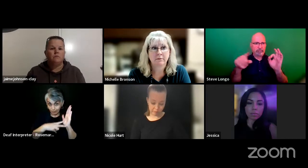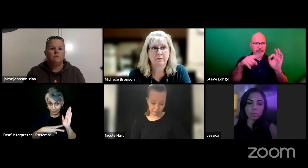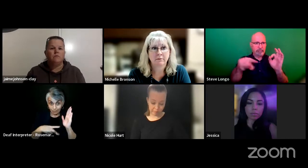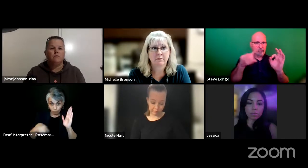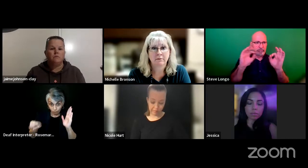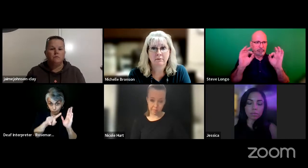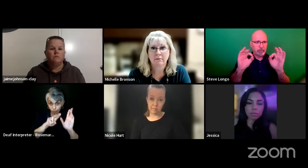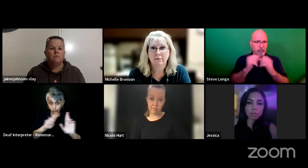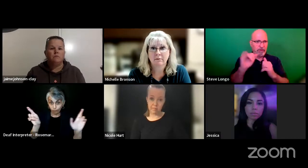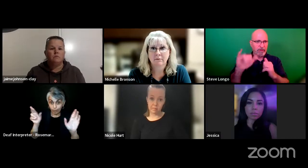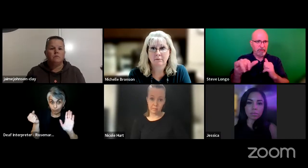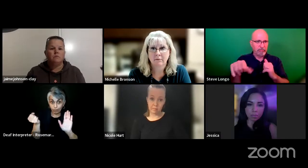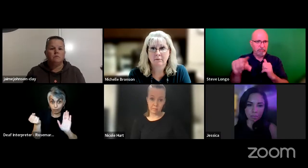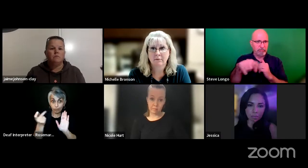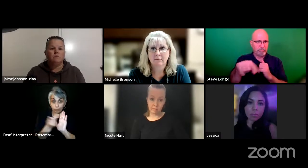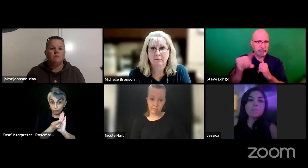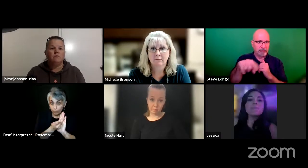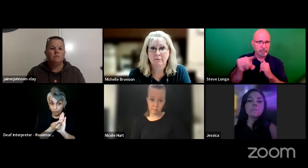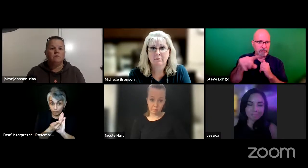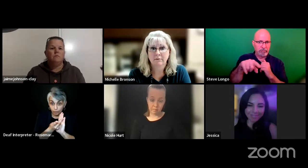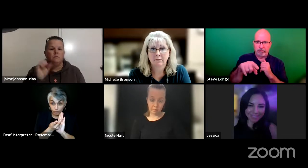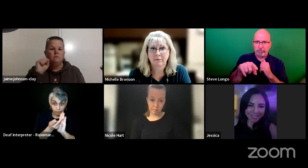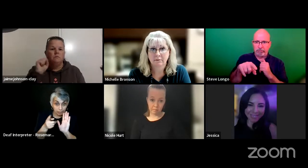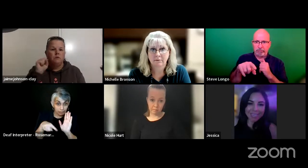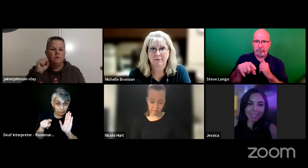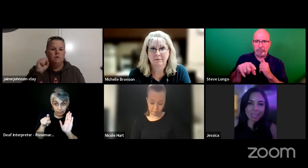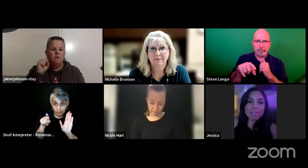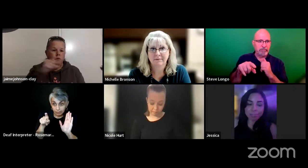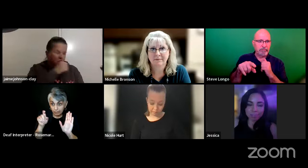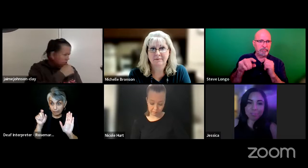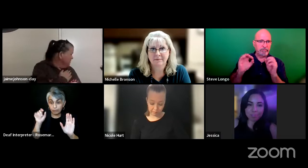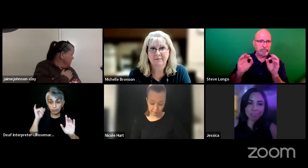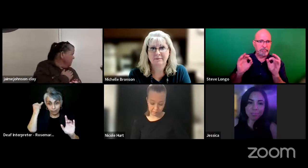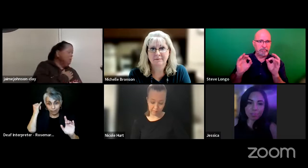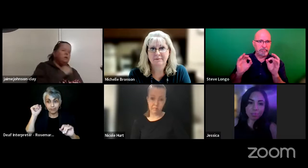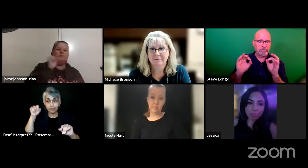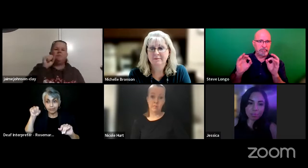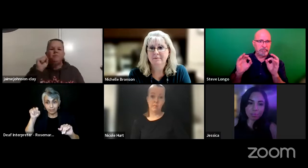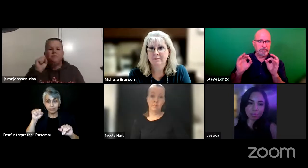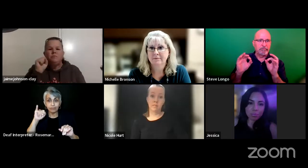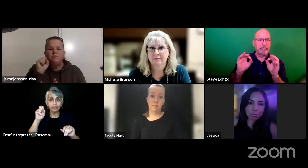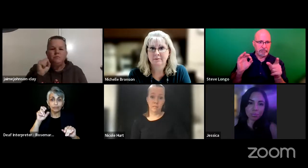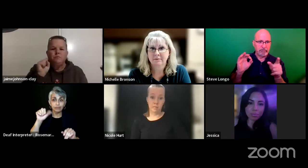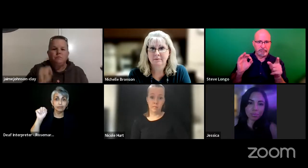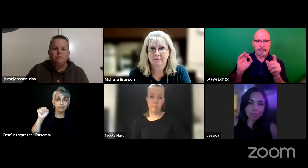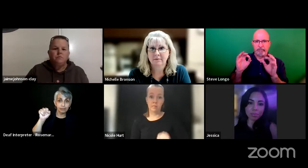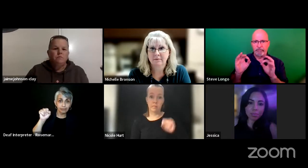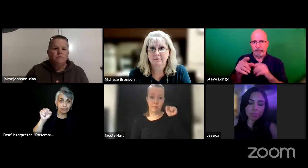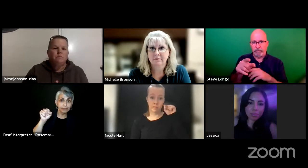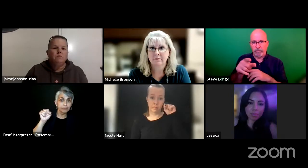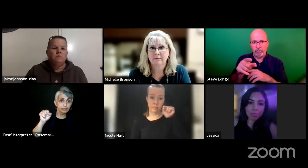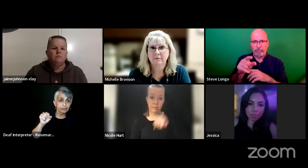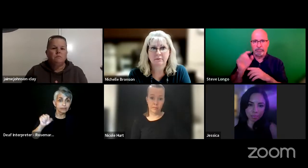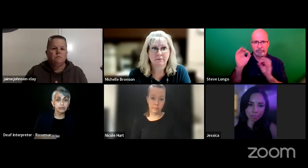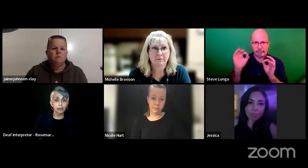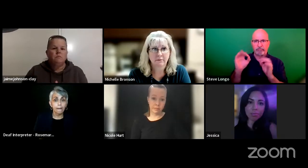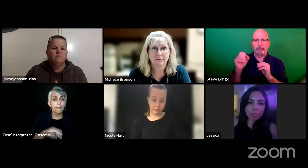Head nodding from Jamie. We are all good with the minutes. Okay. Head nodding with